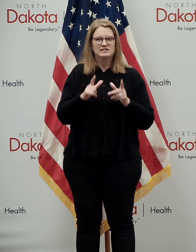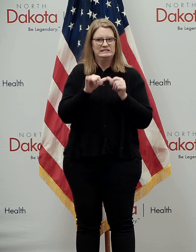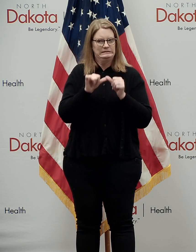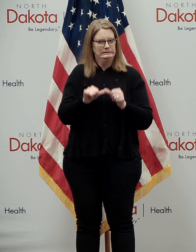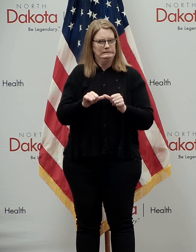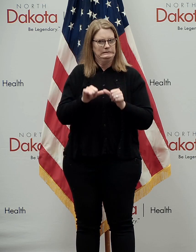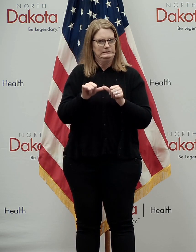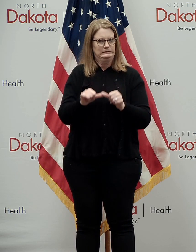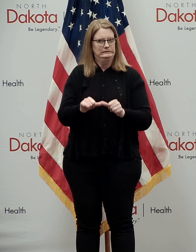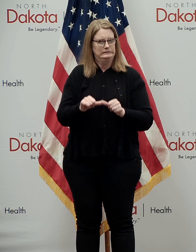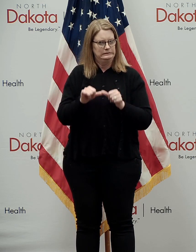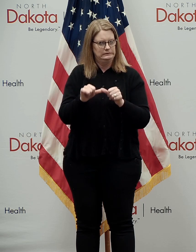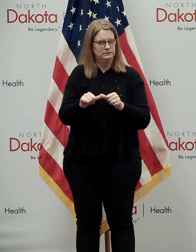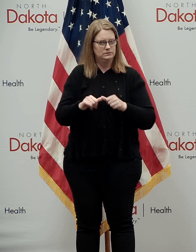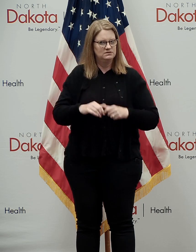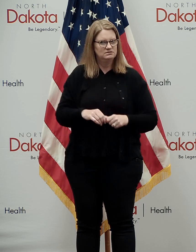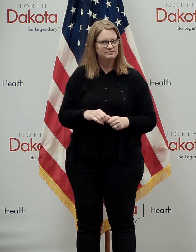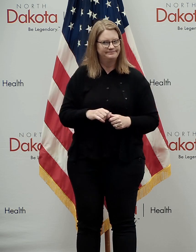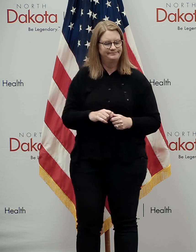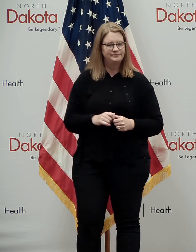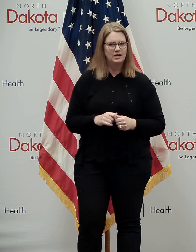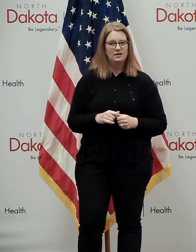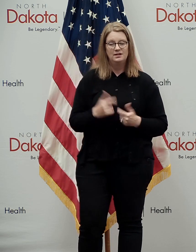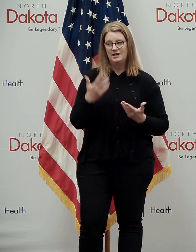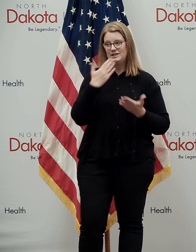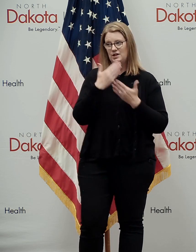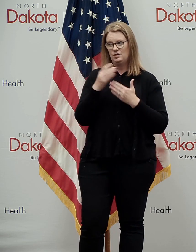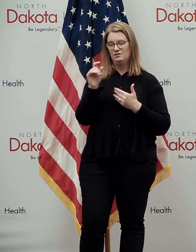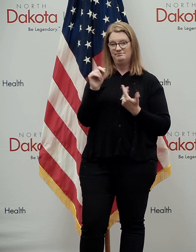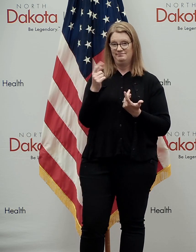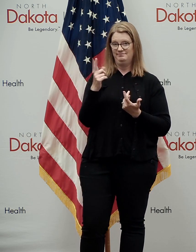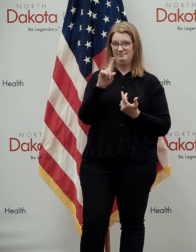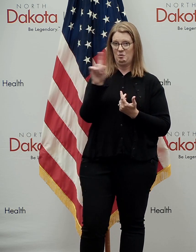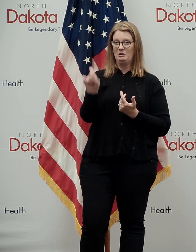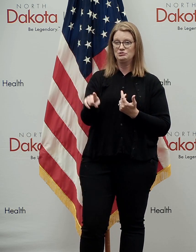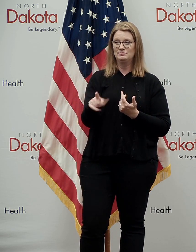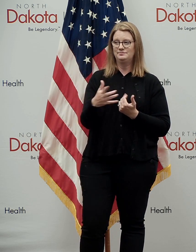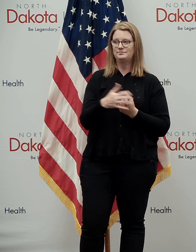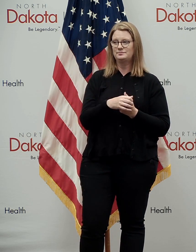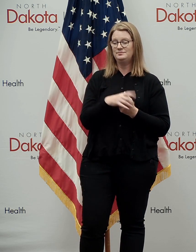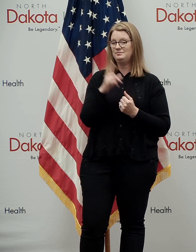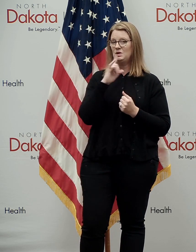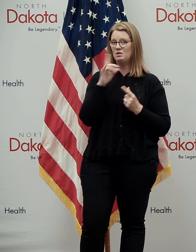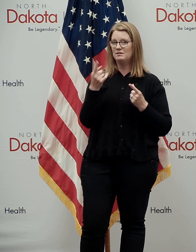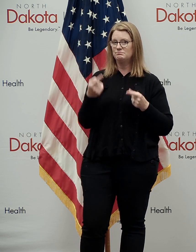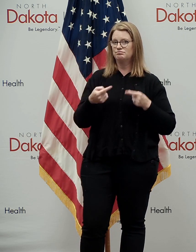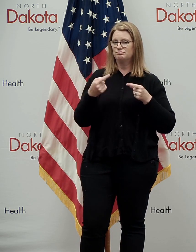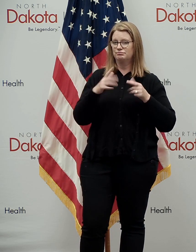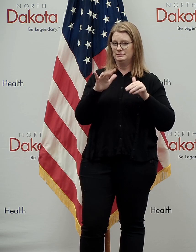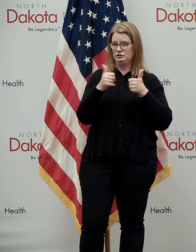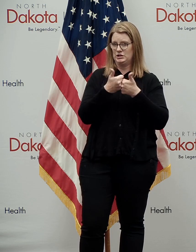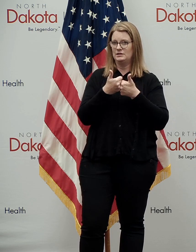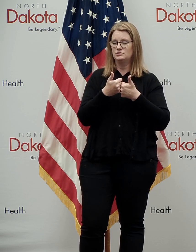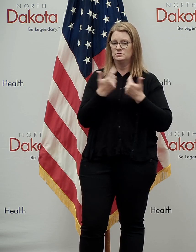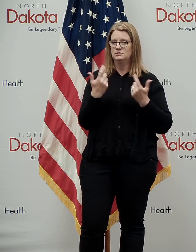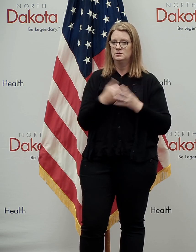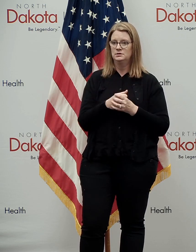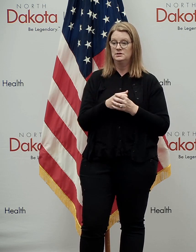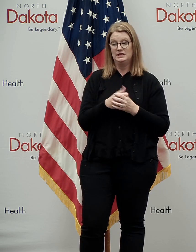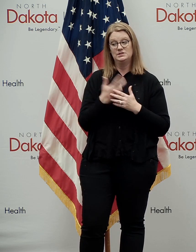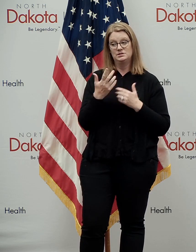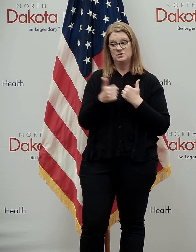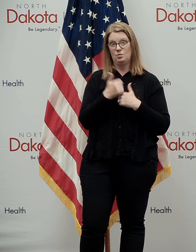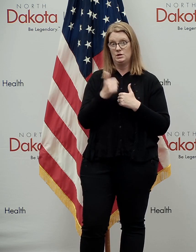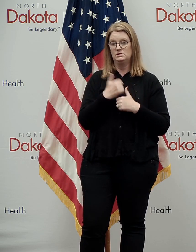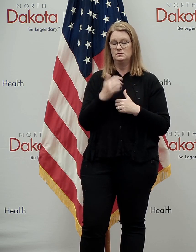ahead of us, but that will be. It's a great question because it's going to be an area of challenge for us to navigate. It is one of the risks. The